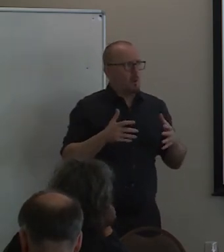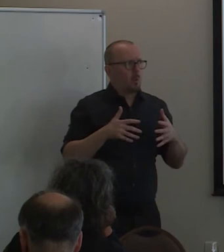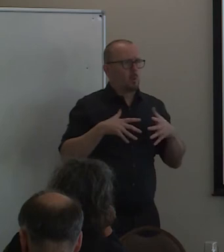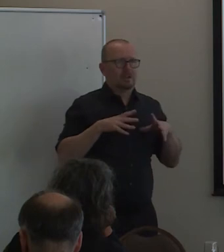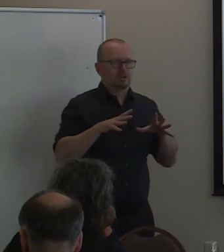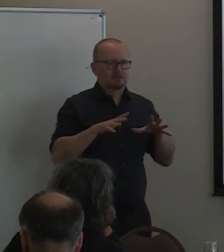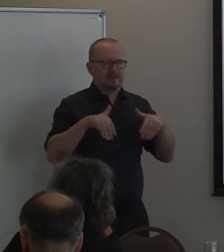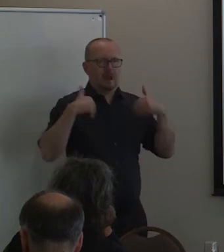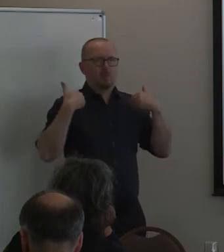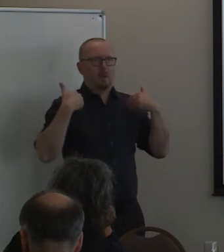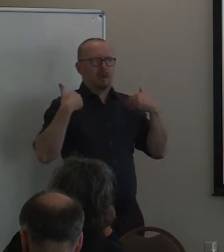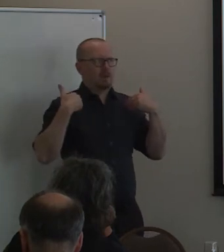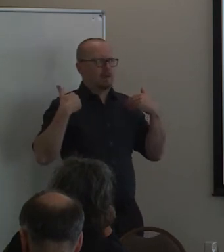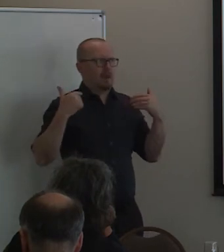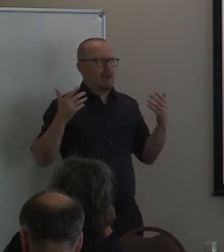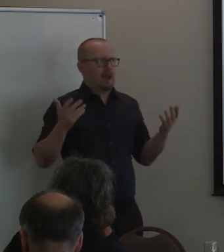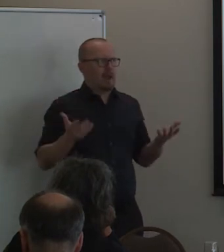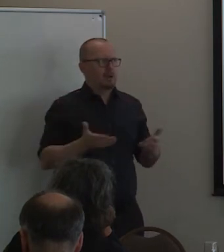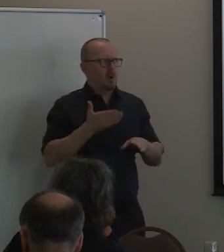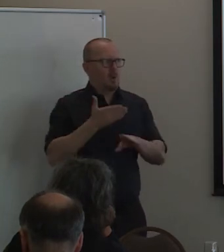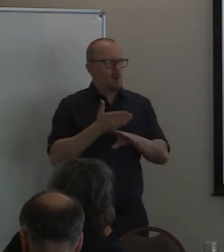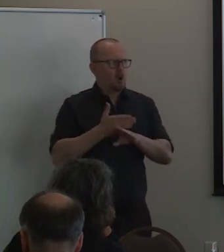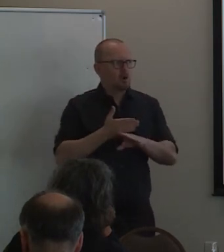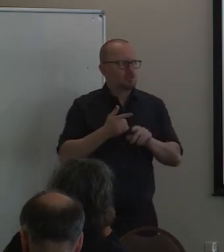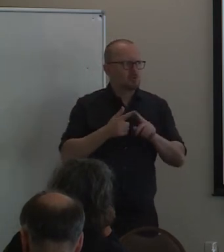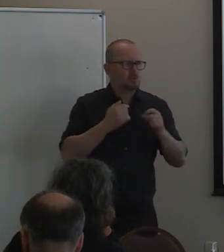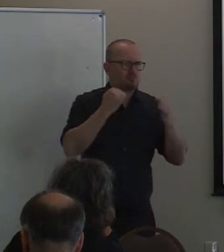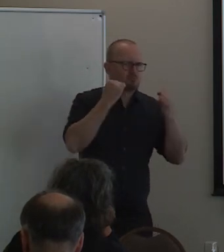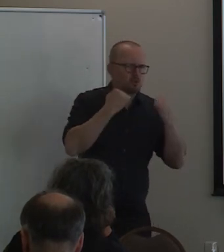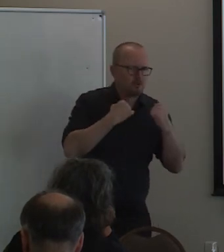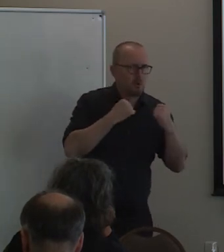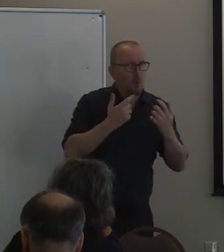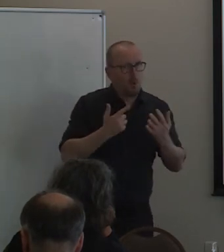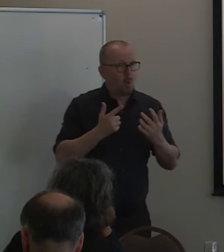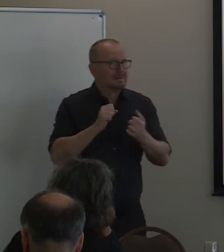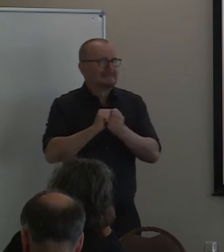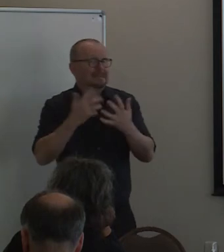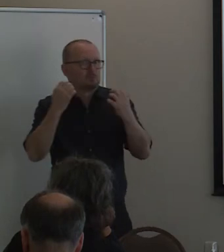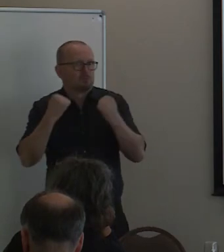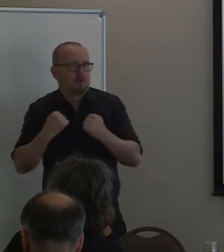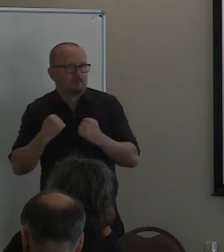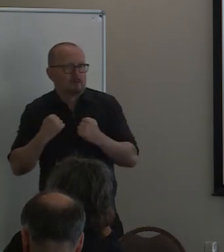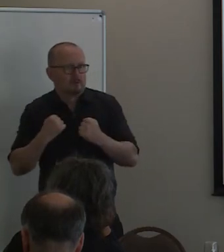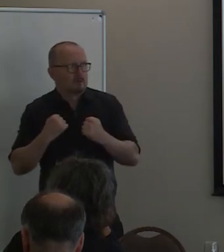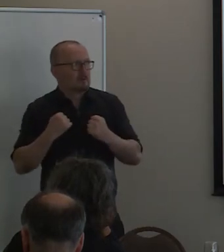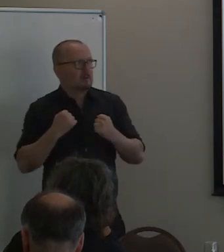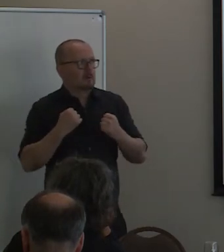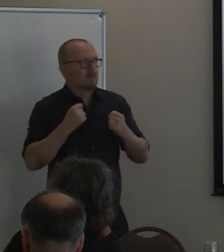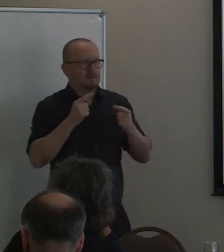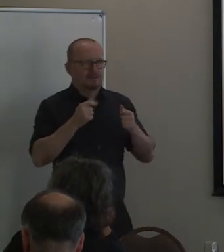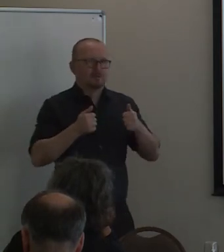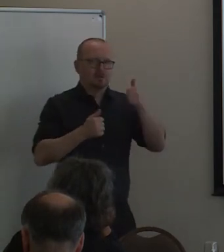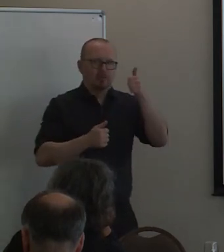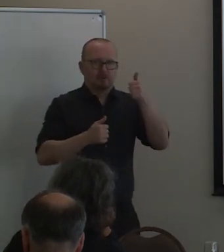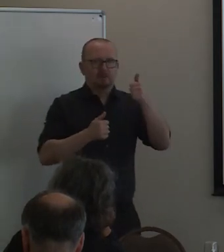and disprove these dominant narratives and these dominant beliefs to make way for other beliefs and other cosmotechnics to